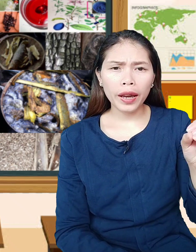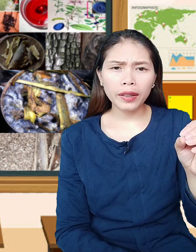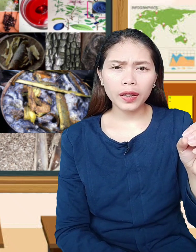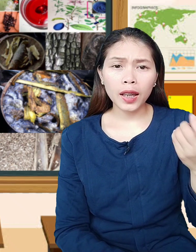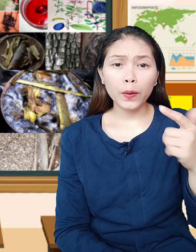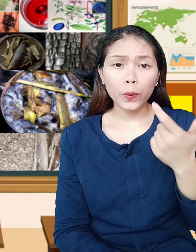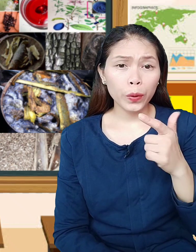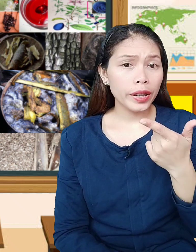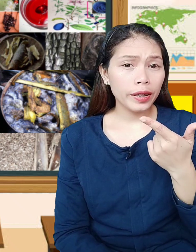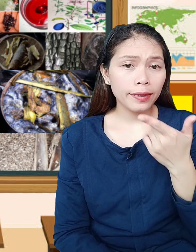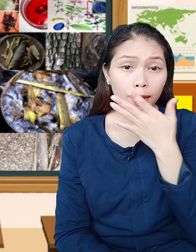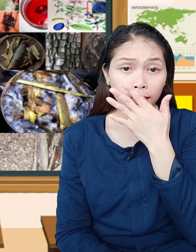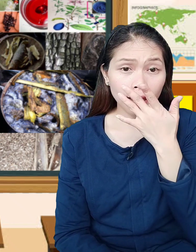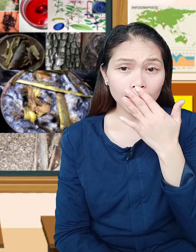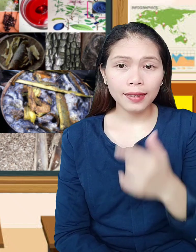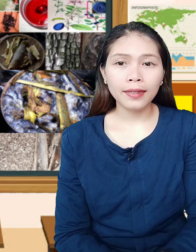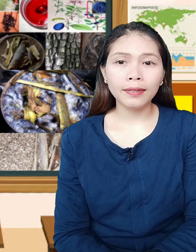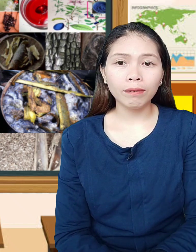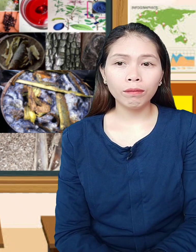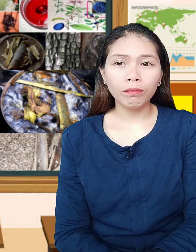yellow and green dye,